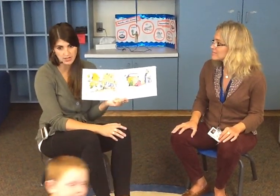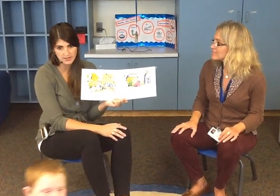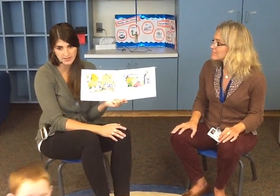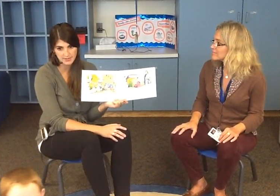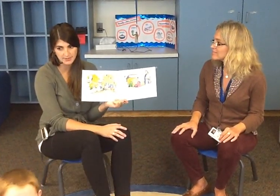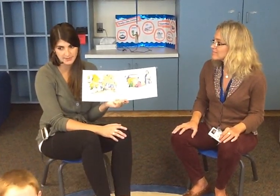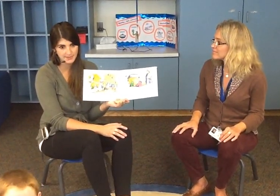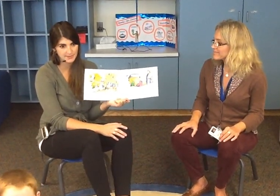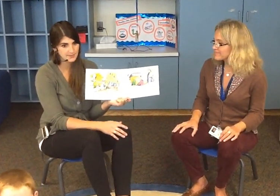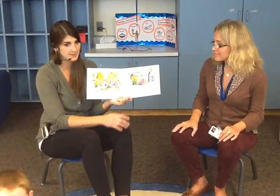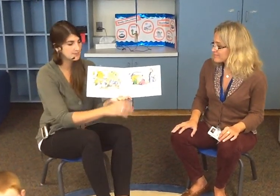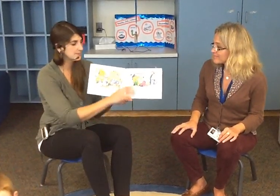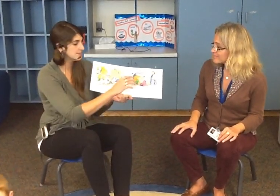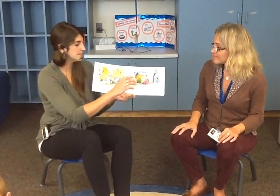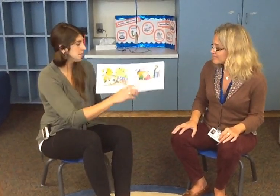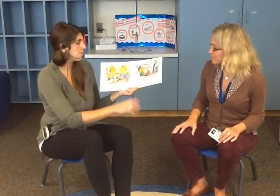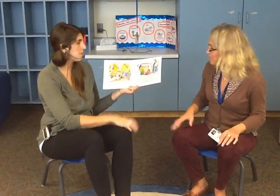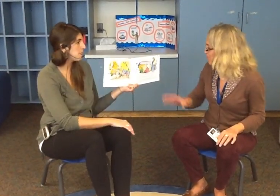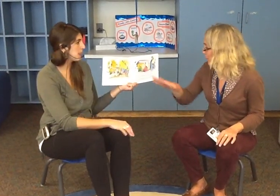overalls.